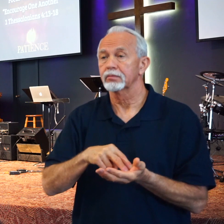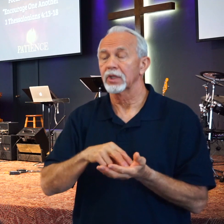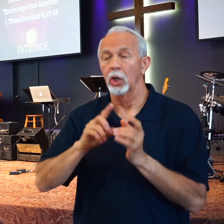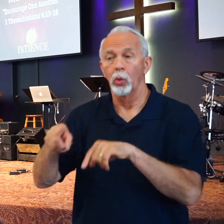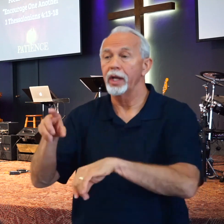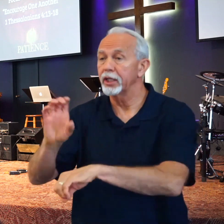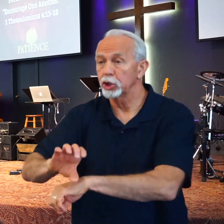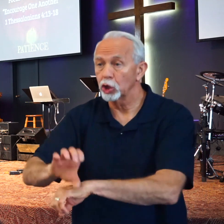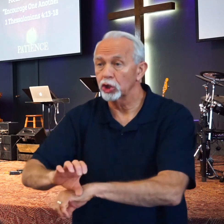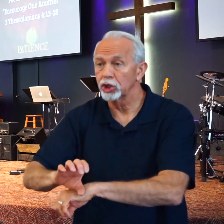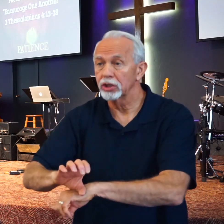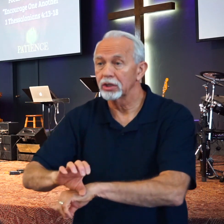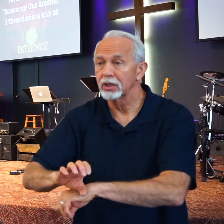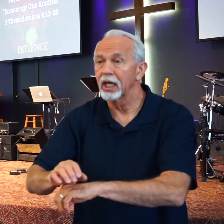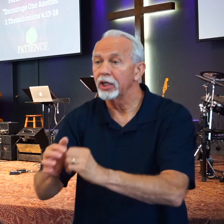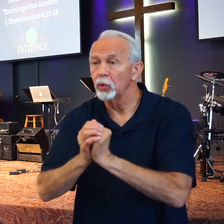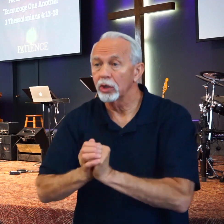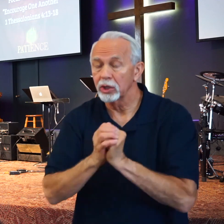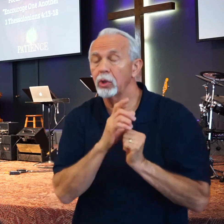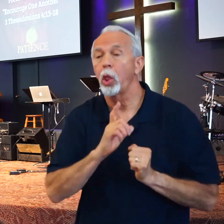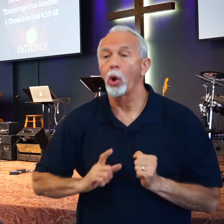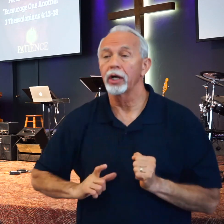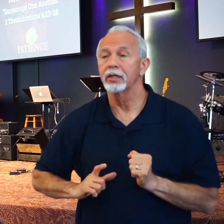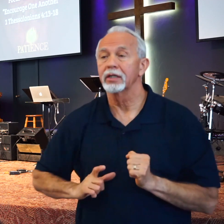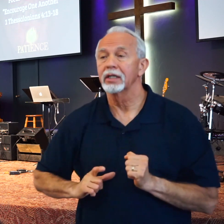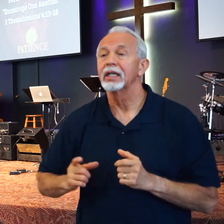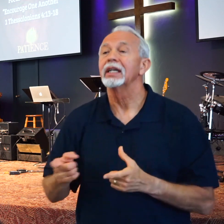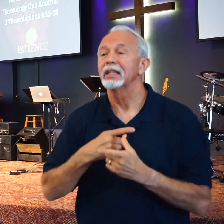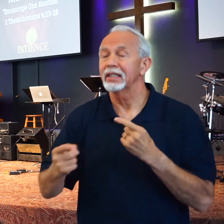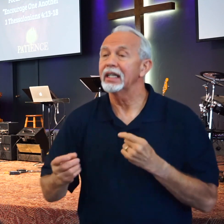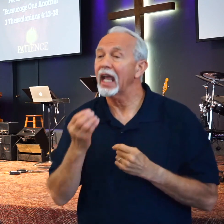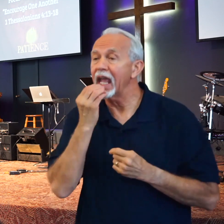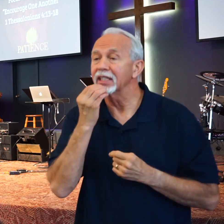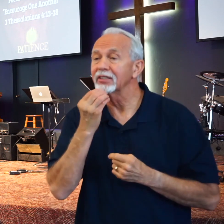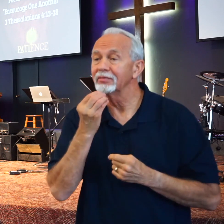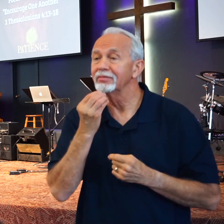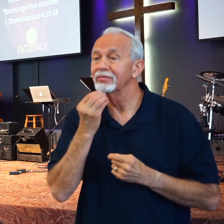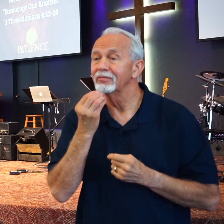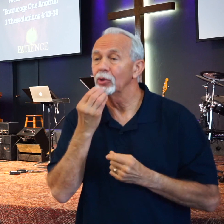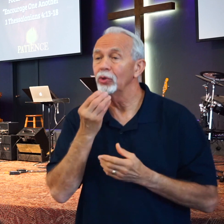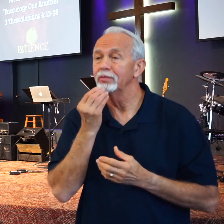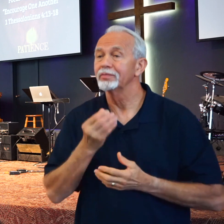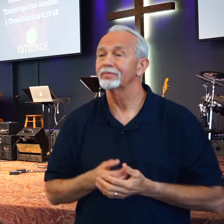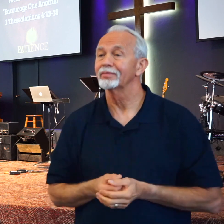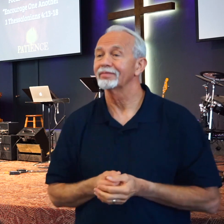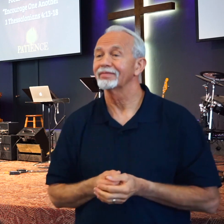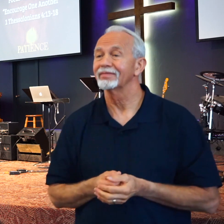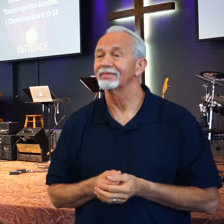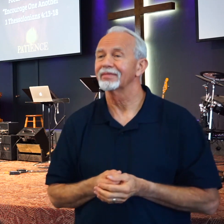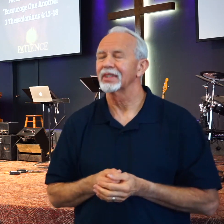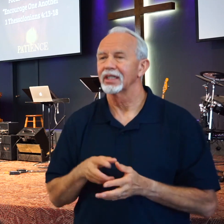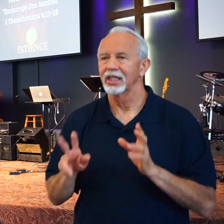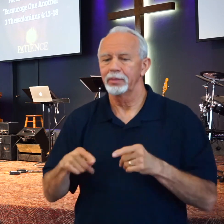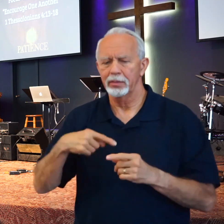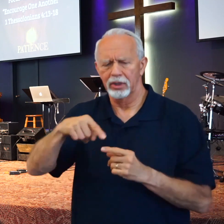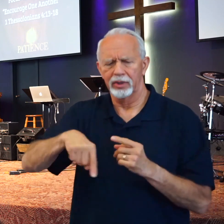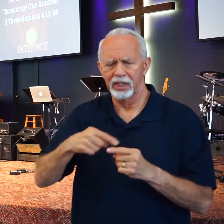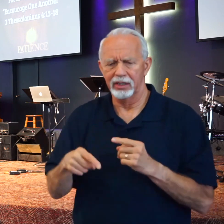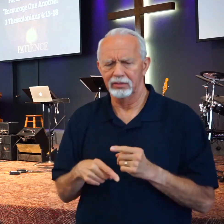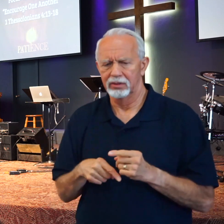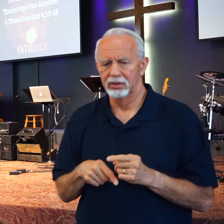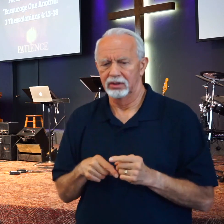to church to worship the Lord, and then ate some food. The people around him were